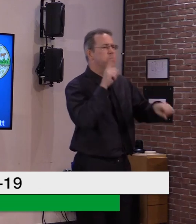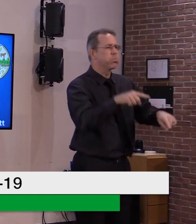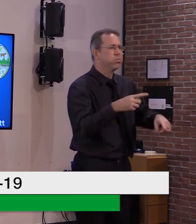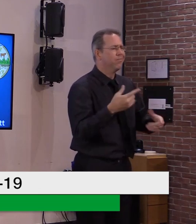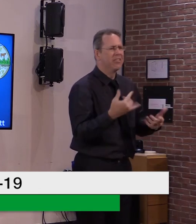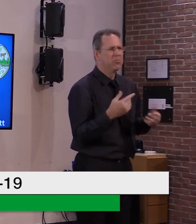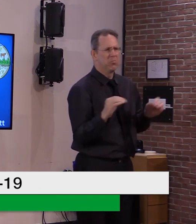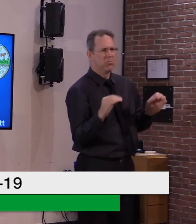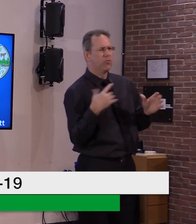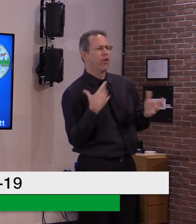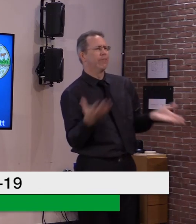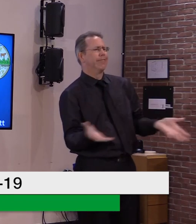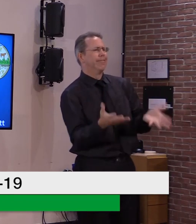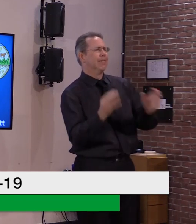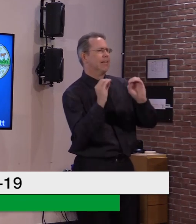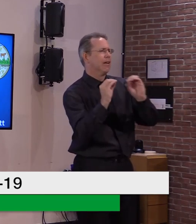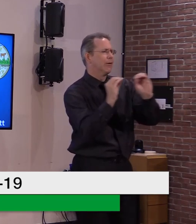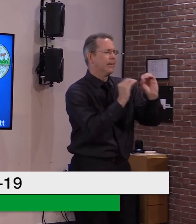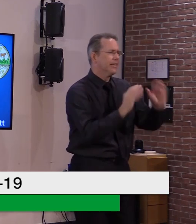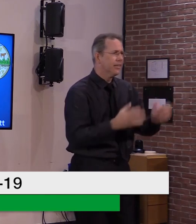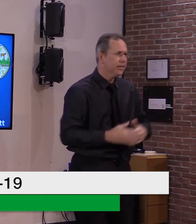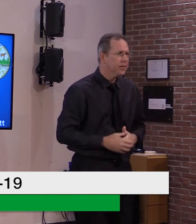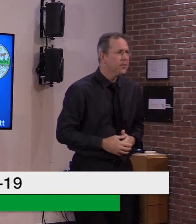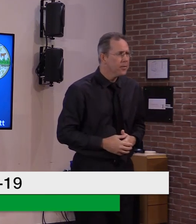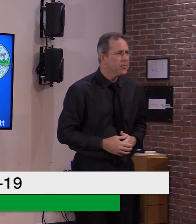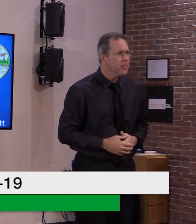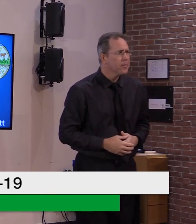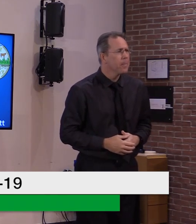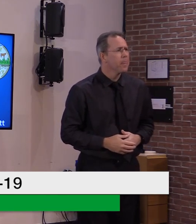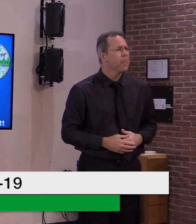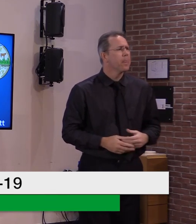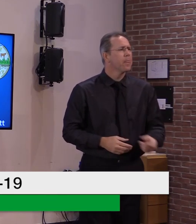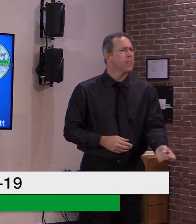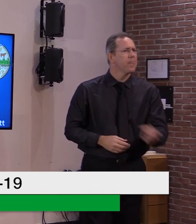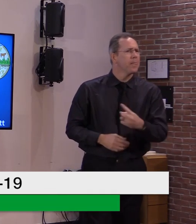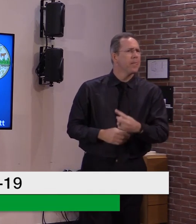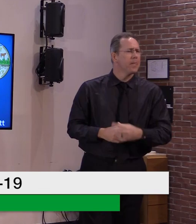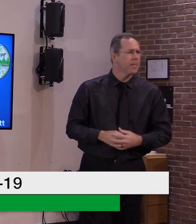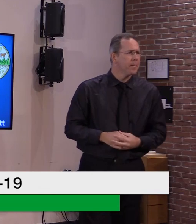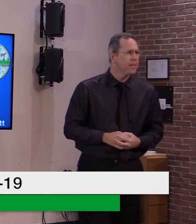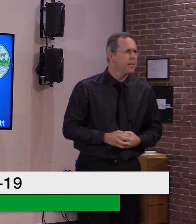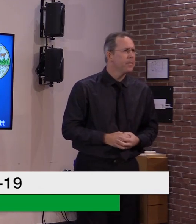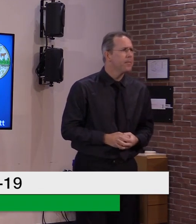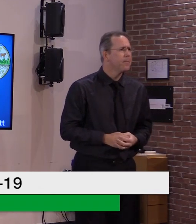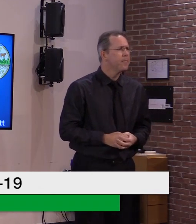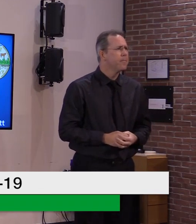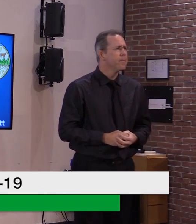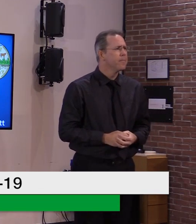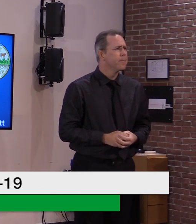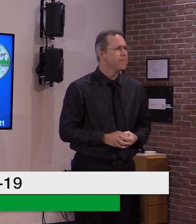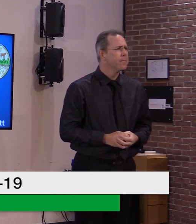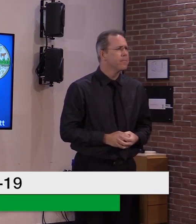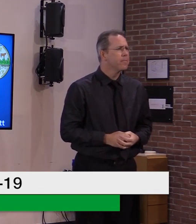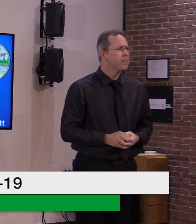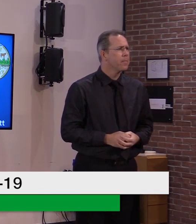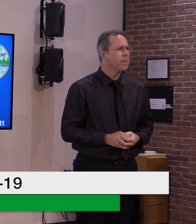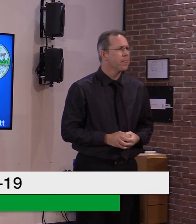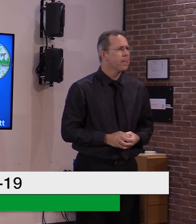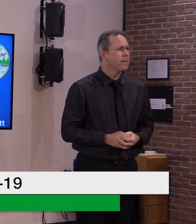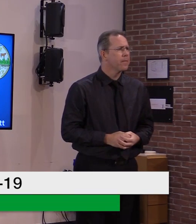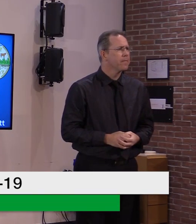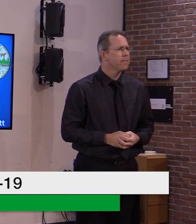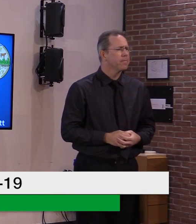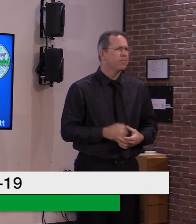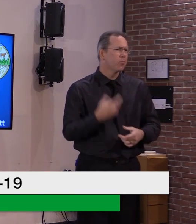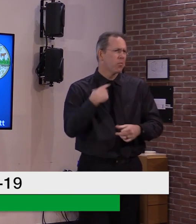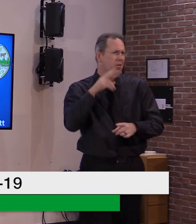that i was under the understanding that the executive order does not have any enforcement power for those who have